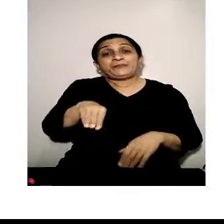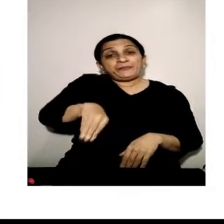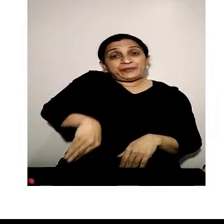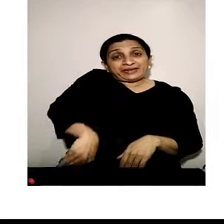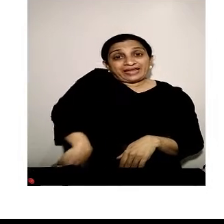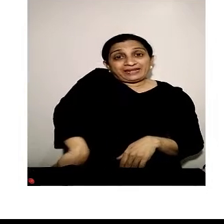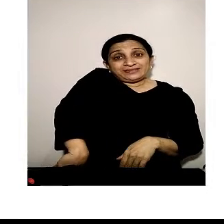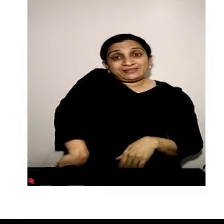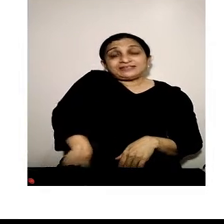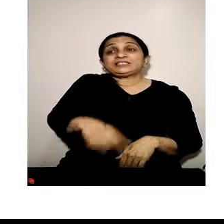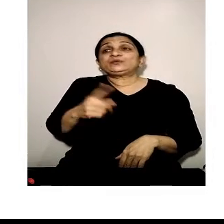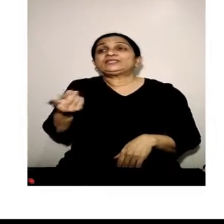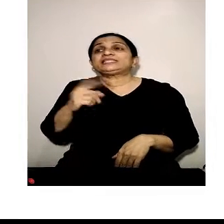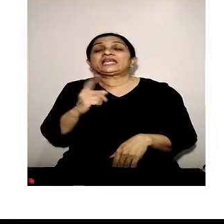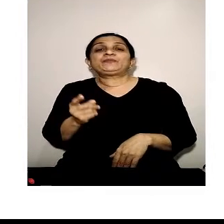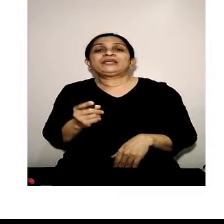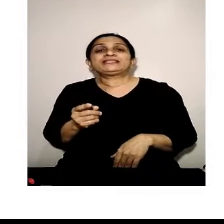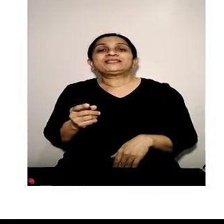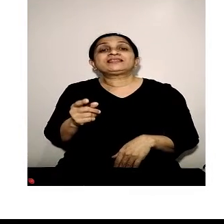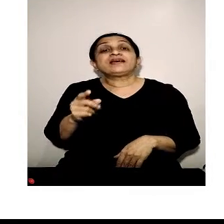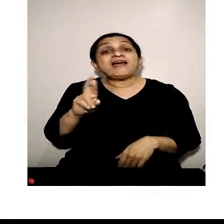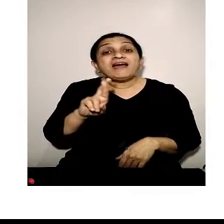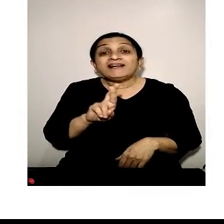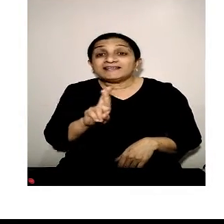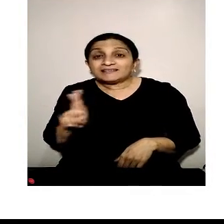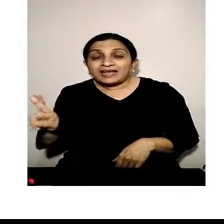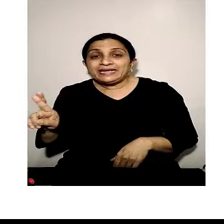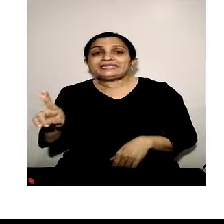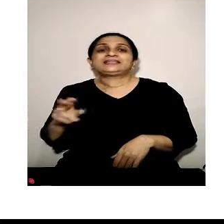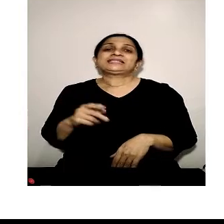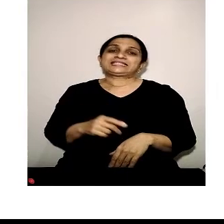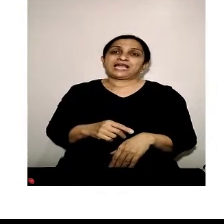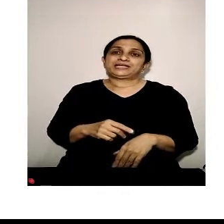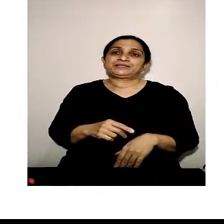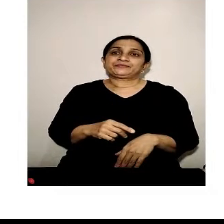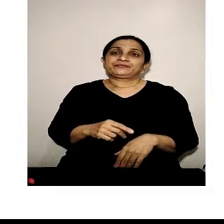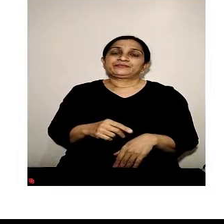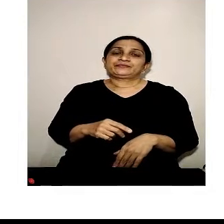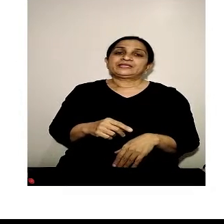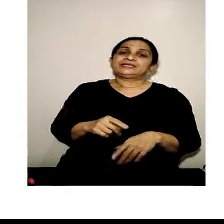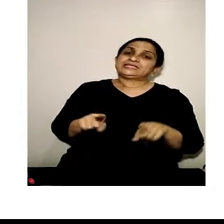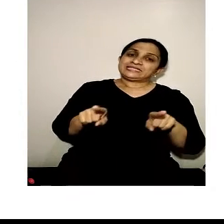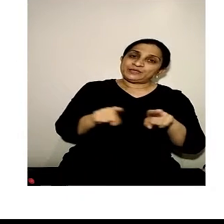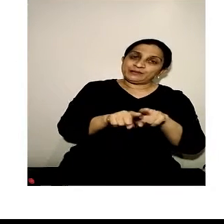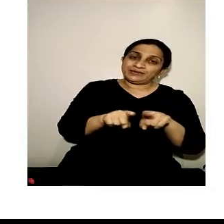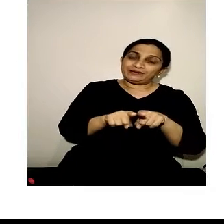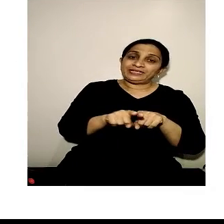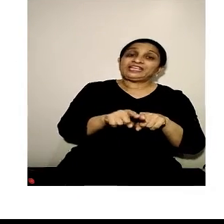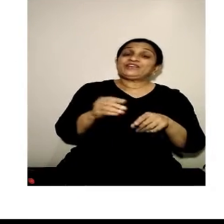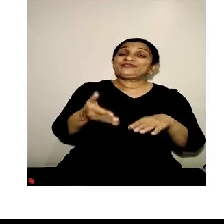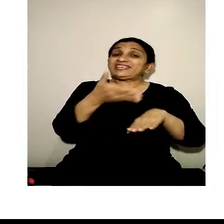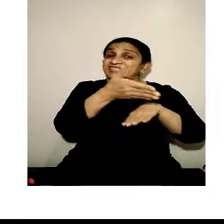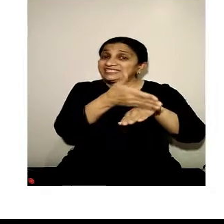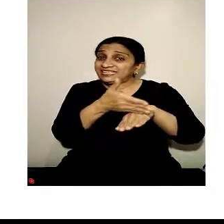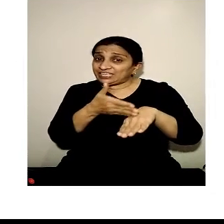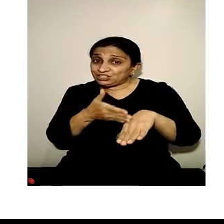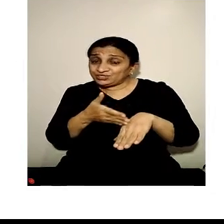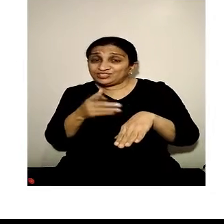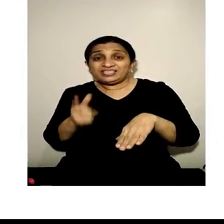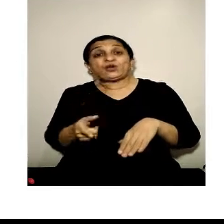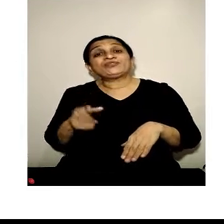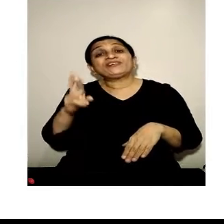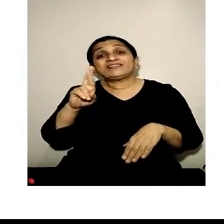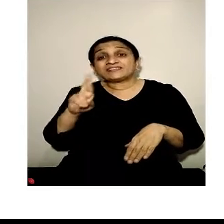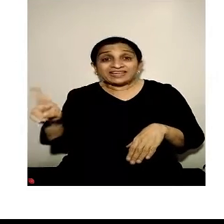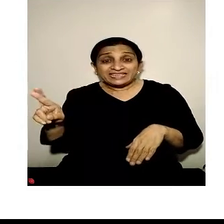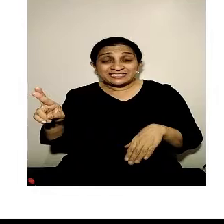then paralysis will take place in the right side. Similarly, if there is an